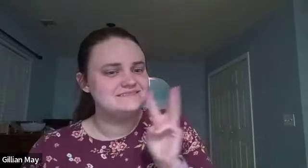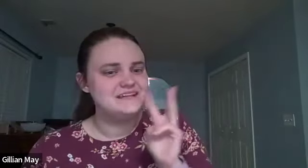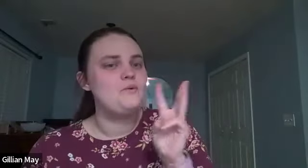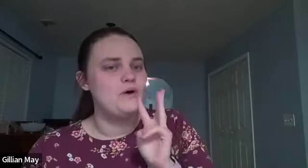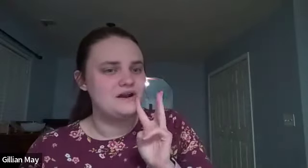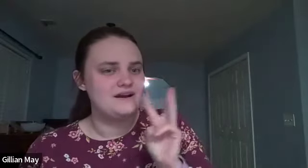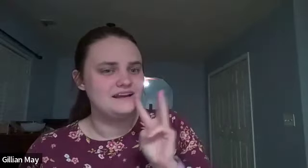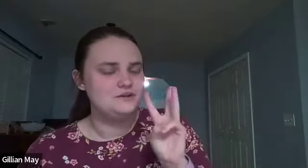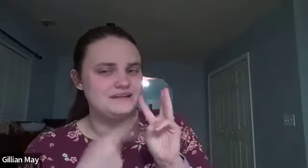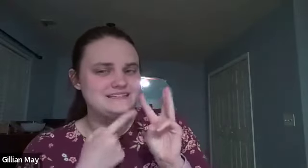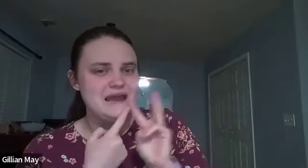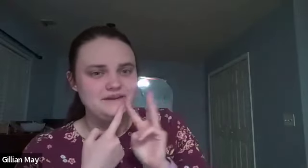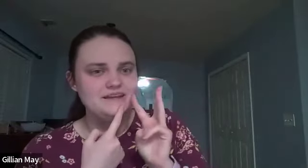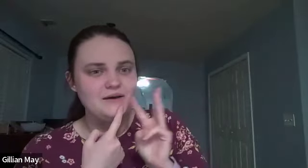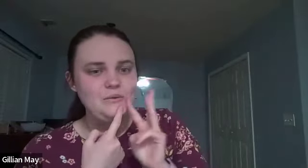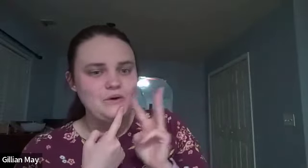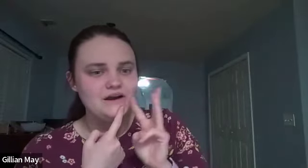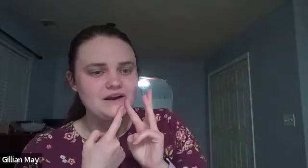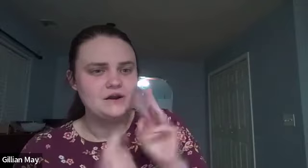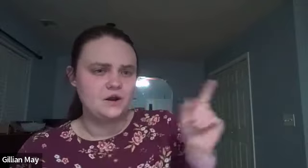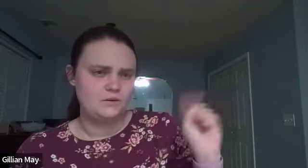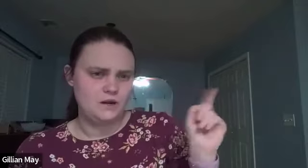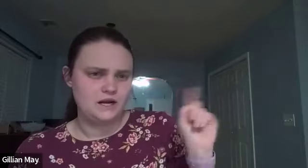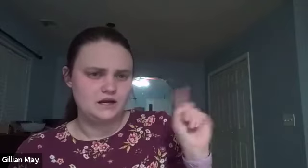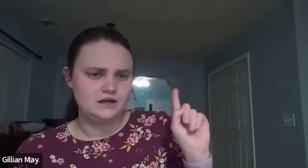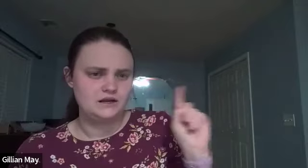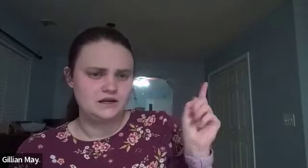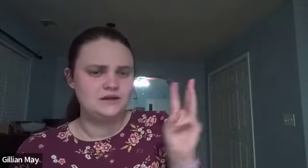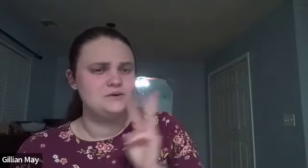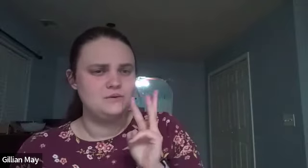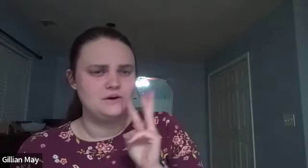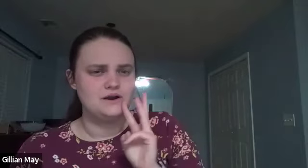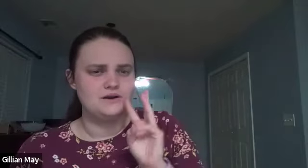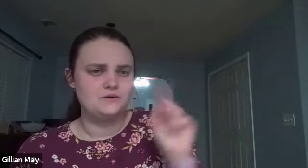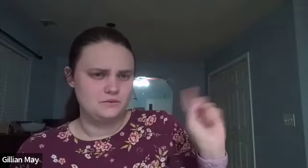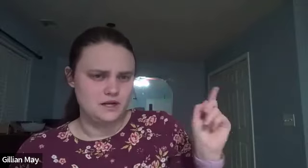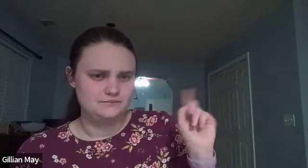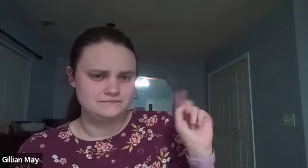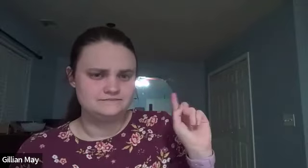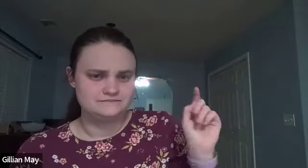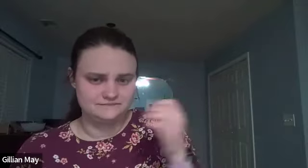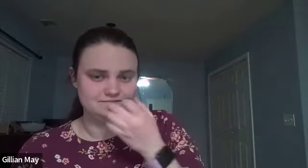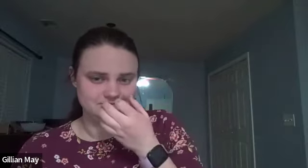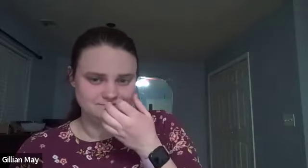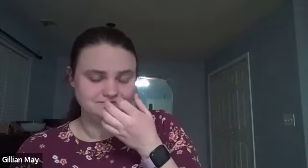Yeah, water. You would like tap it. Yeah, water. Where? Water. Where? Mm-hmm.